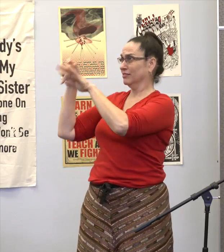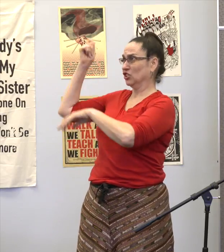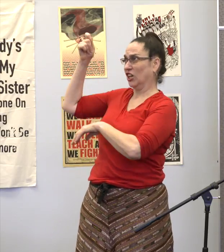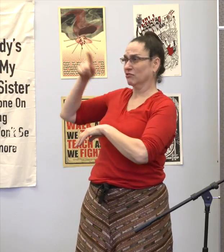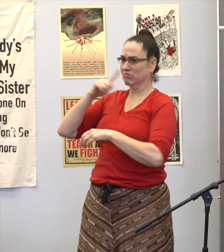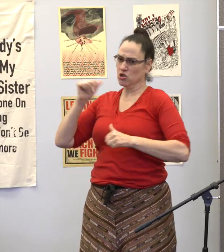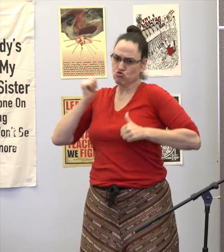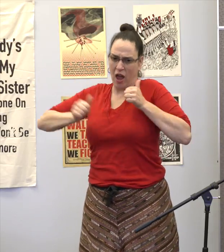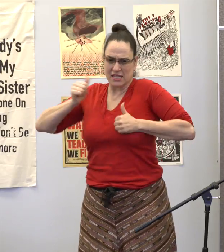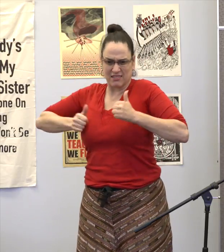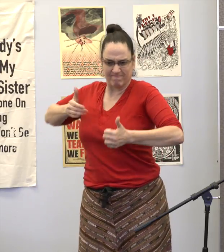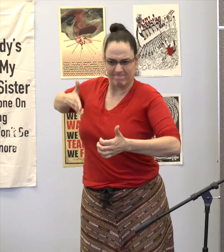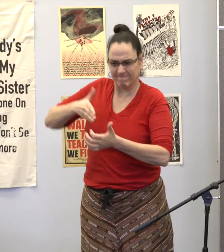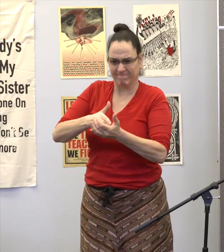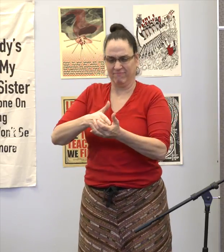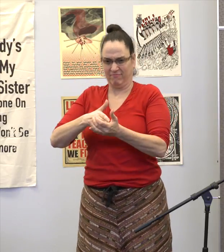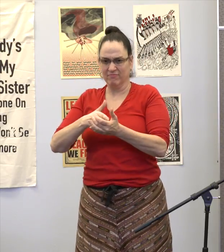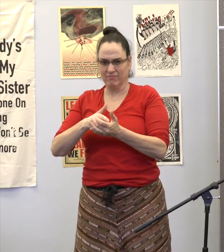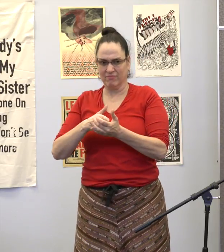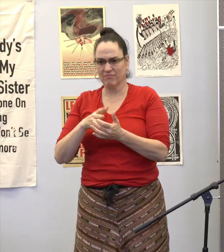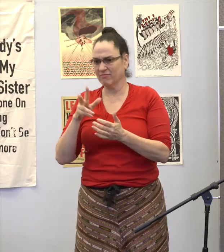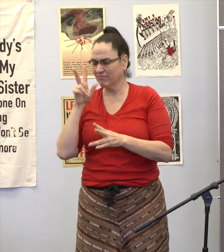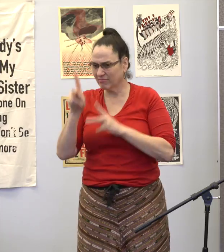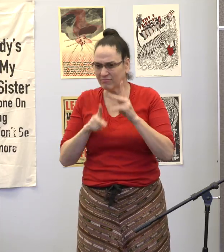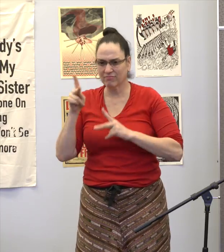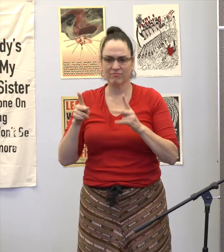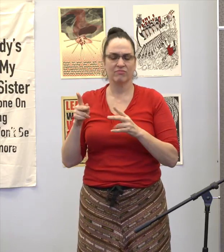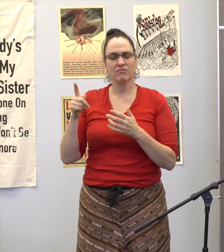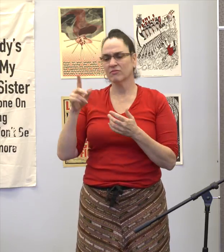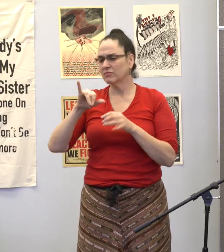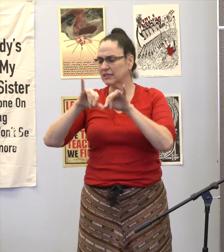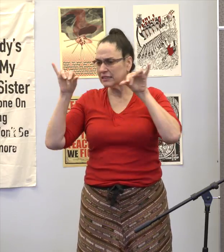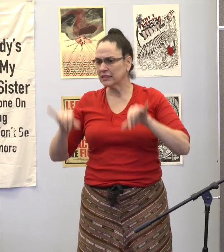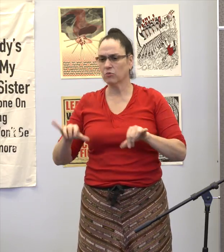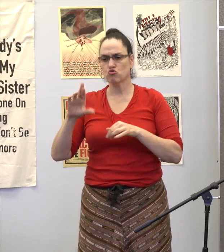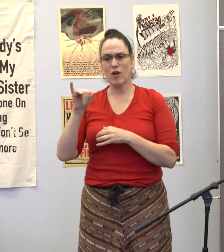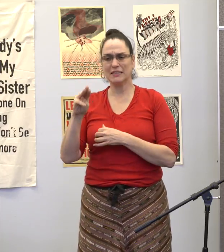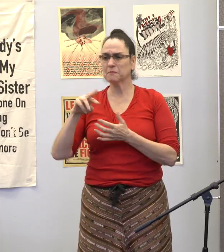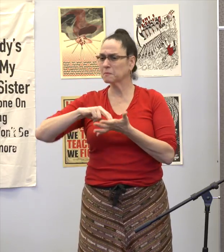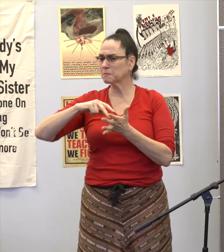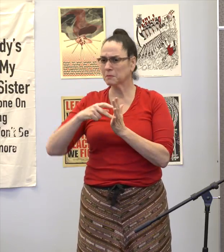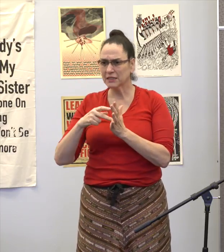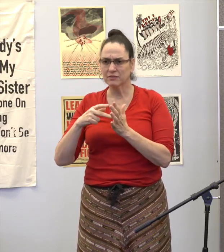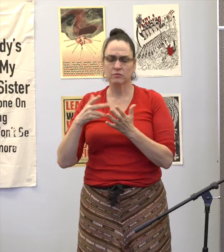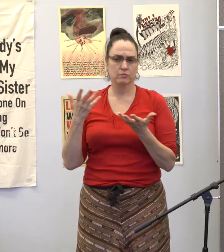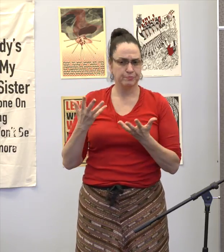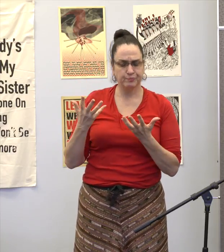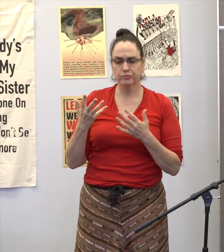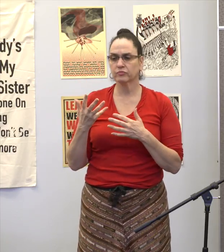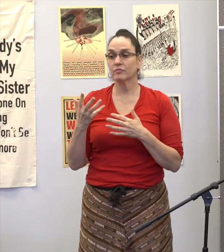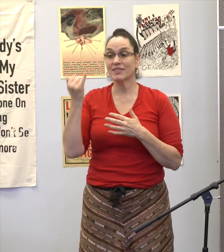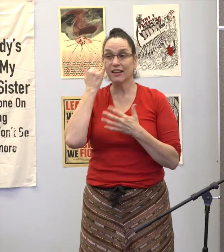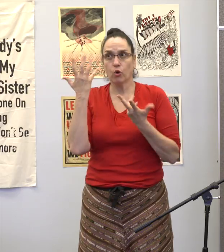in their legal theories and thinking. Systemic racism is when you know that